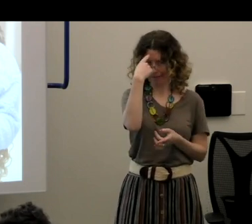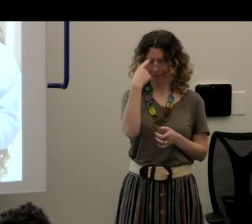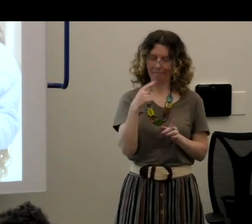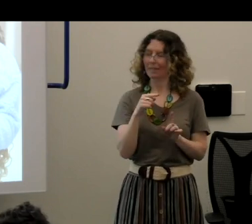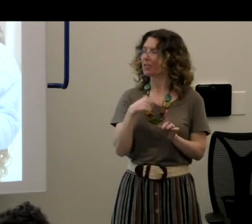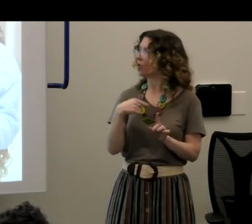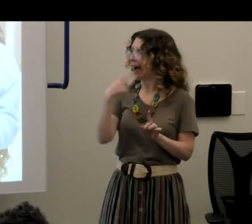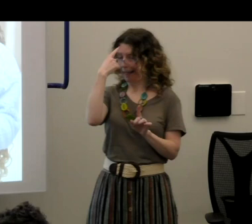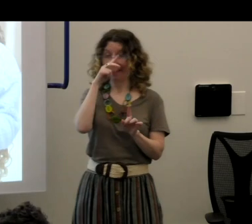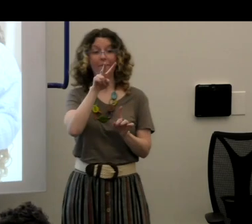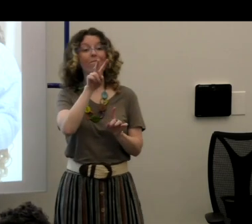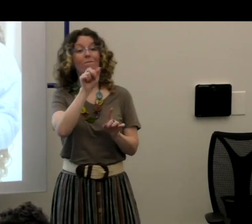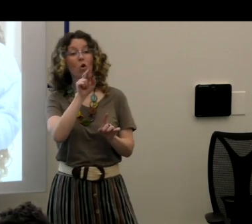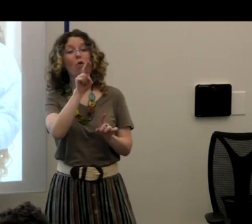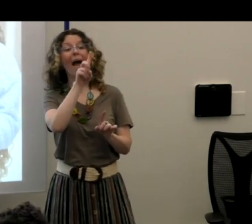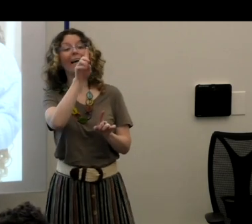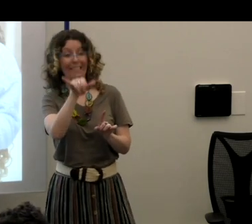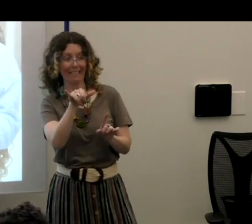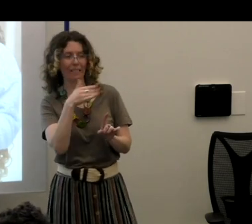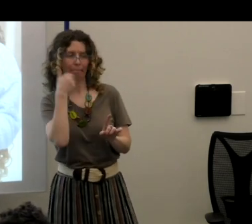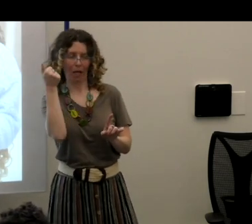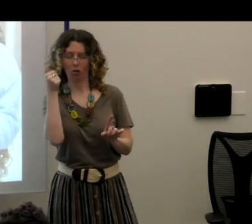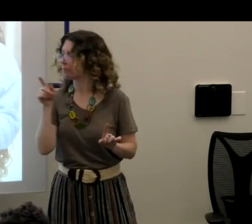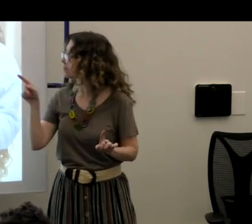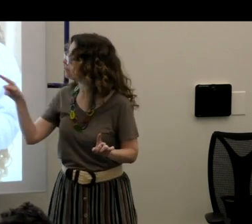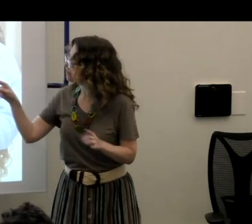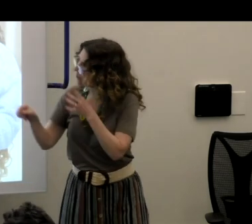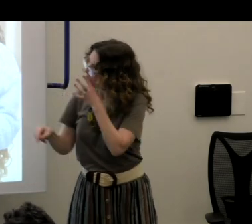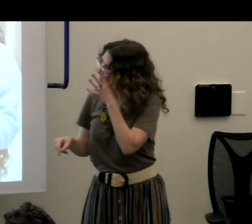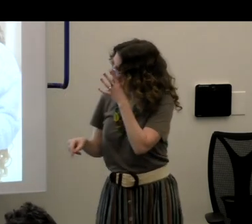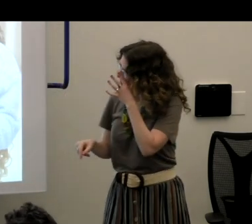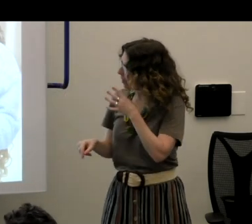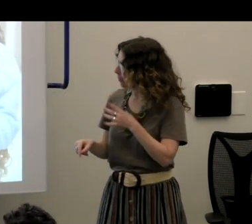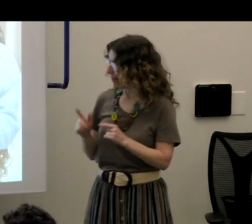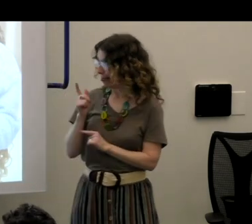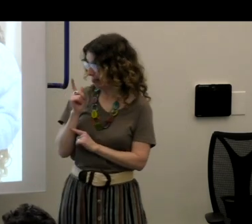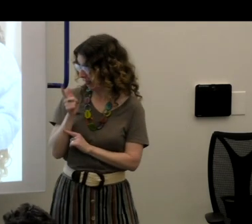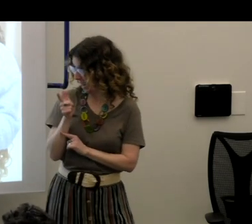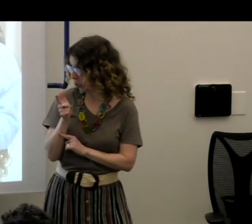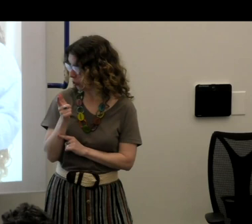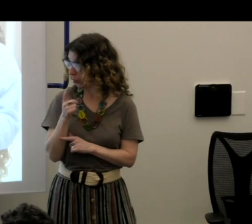will. So I think the variety is better.